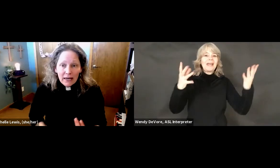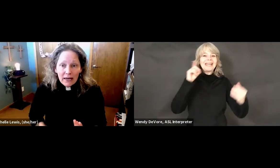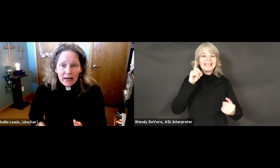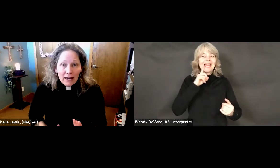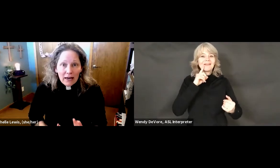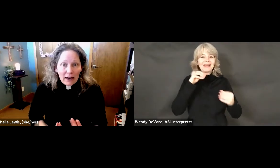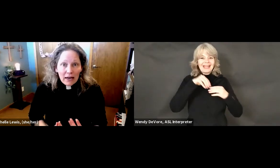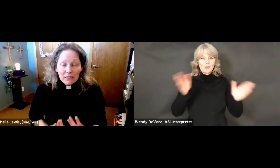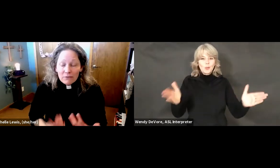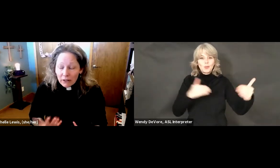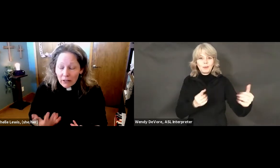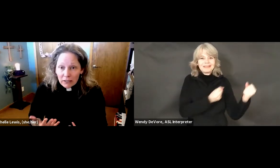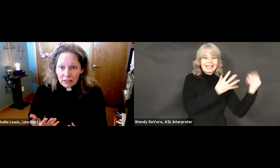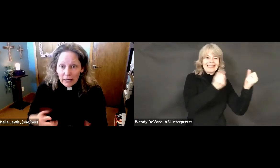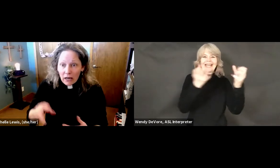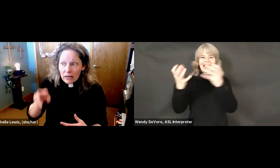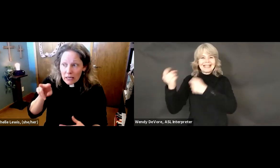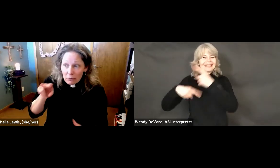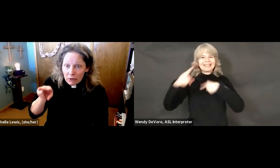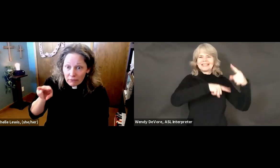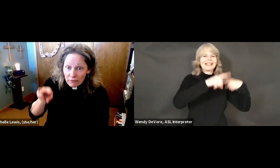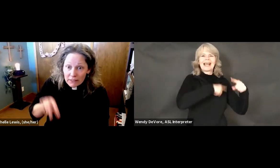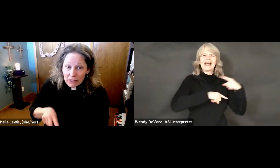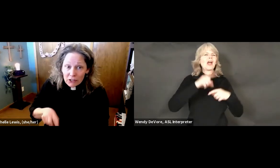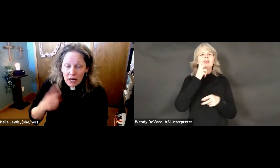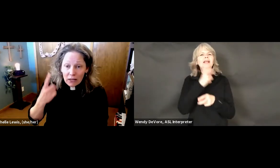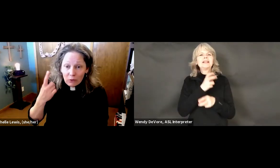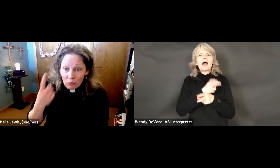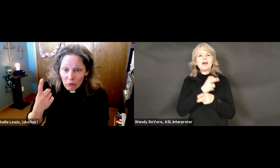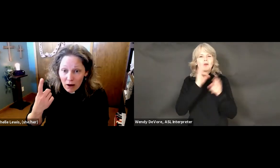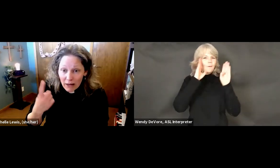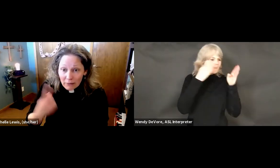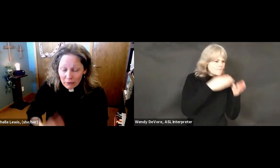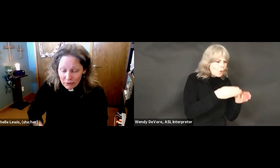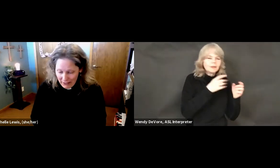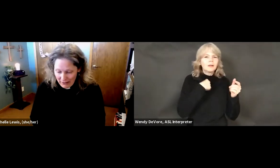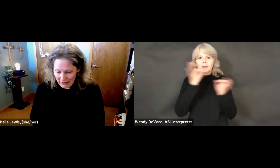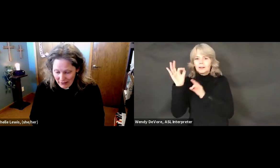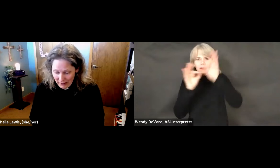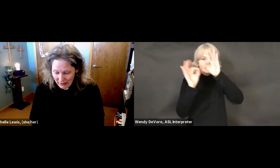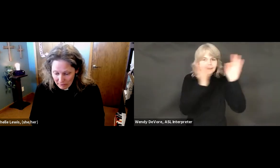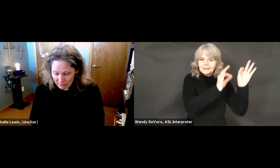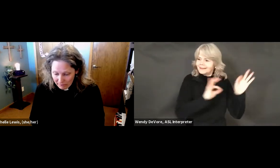signing, it's very hard to like keep your attention on one person.